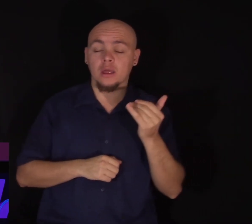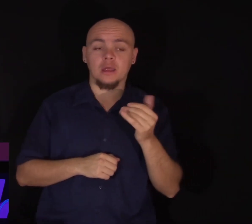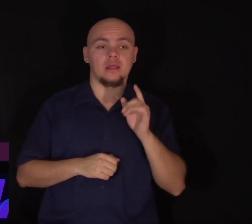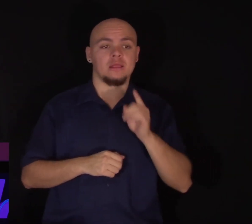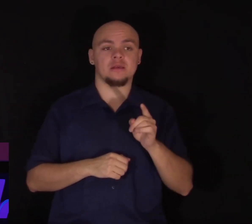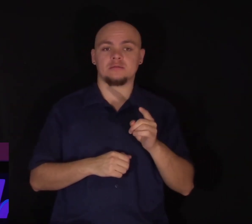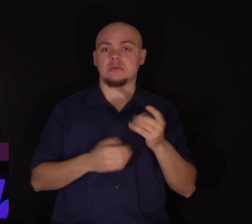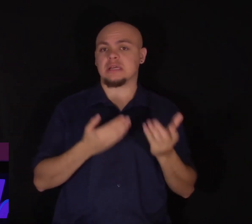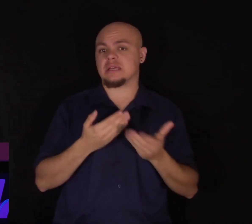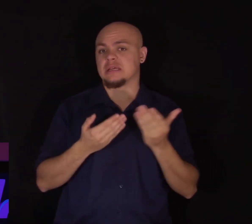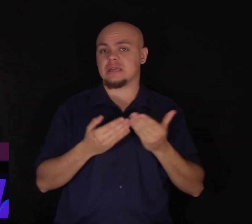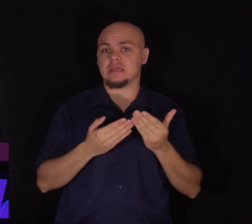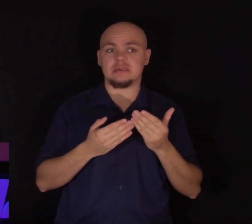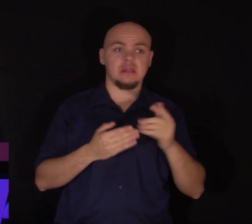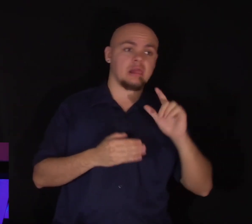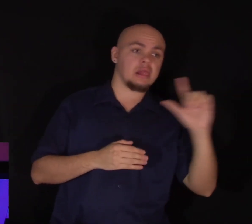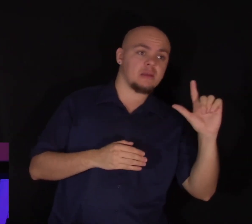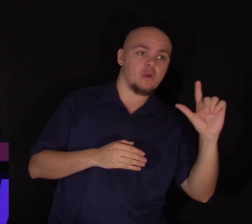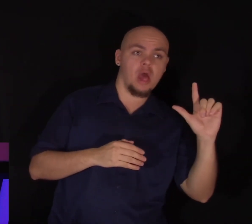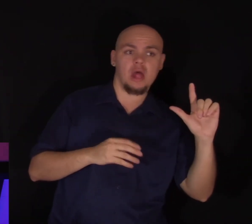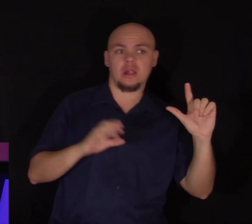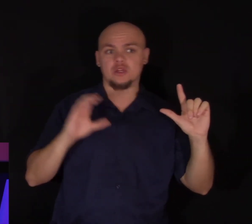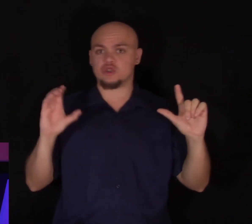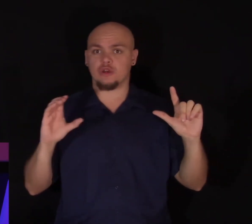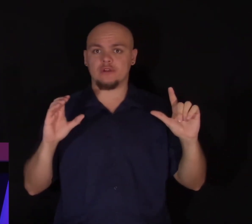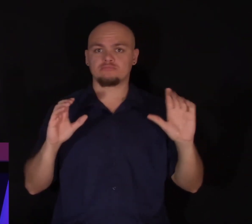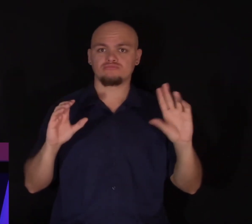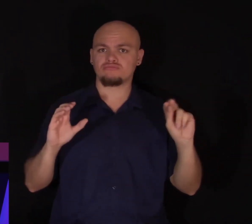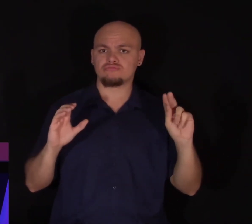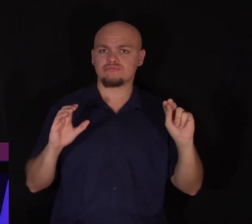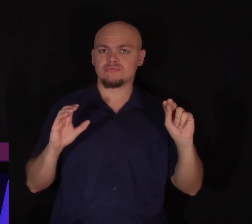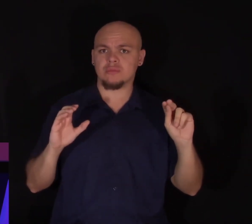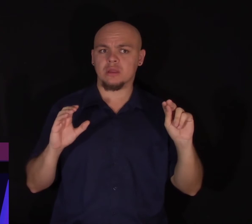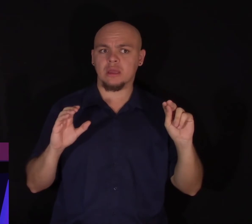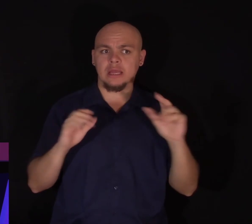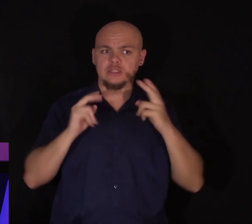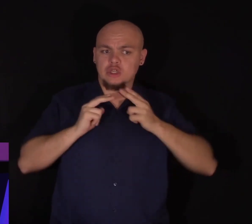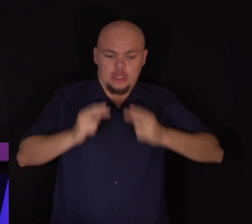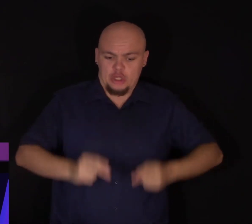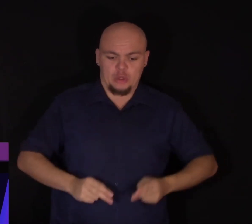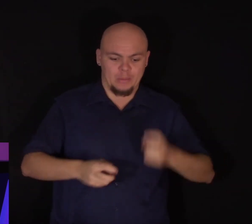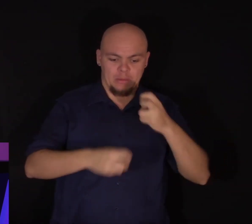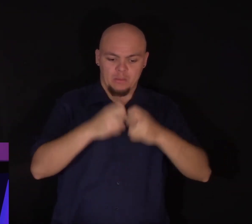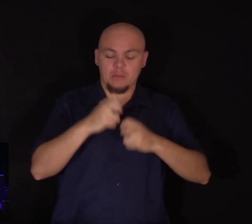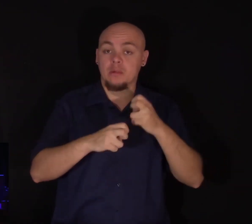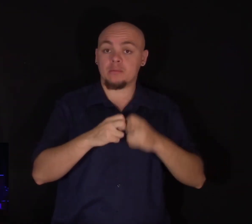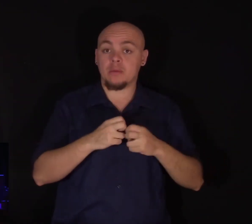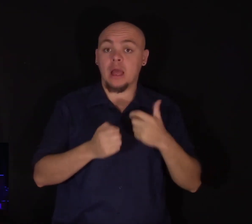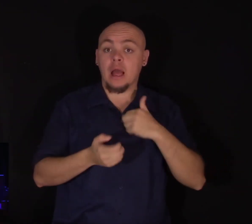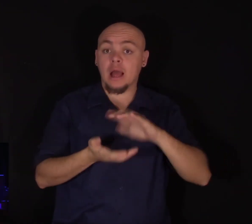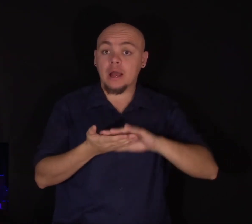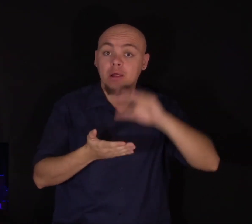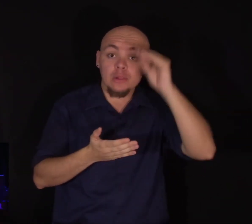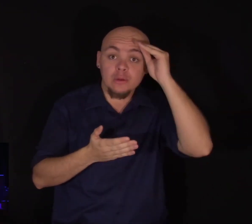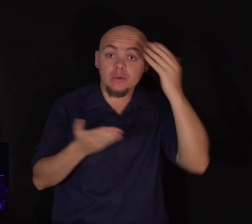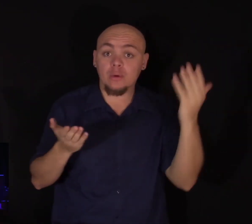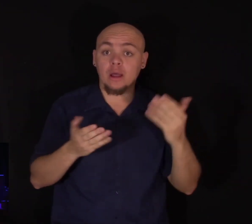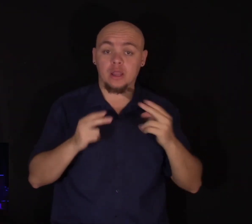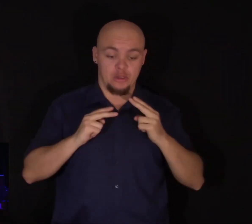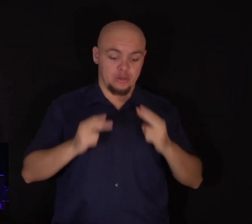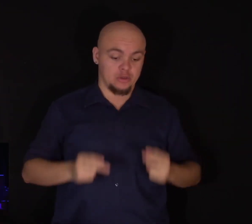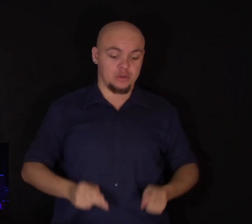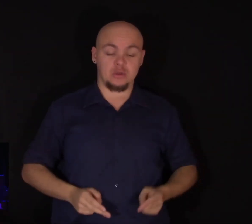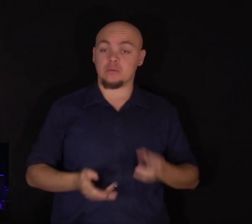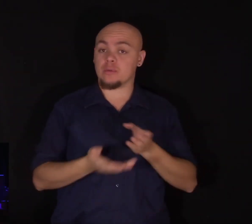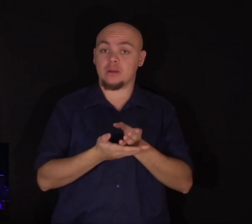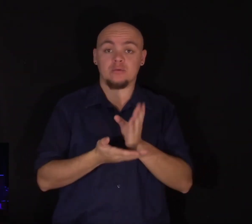issue or a Conservative issue, it was a human issue. And that's when I learned this. Human rights aren't about